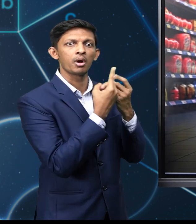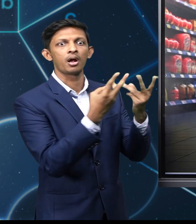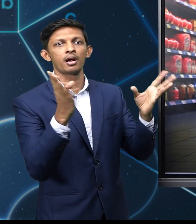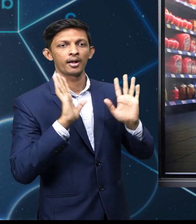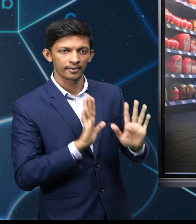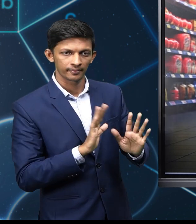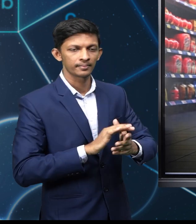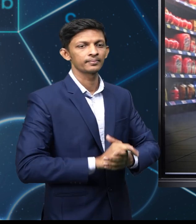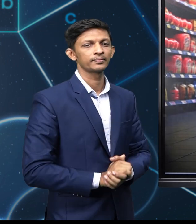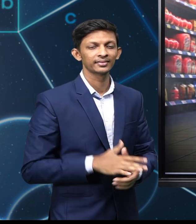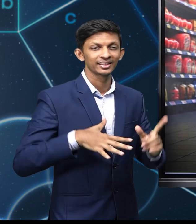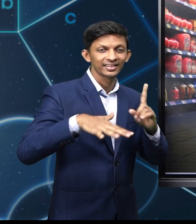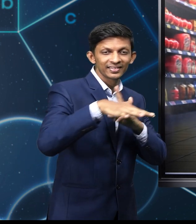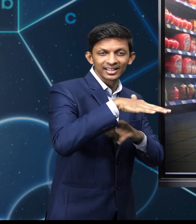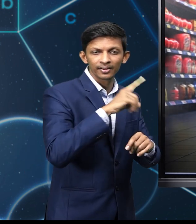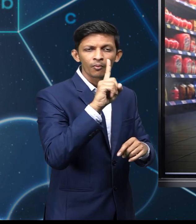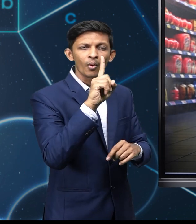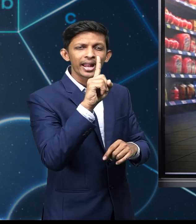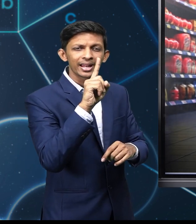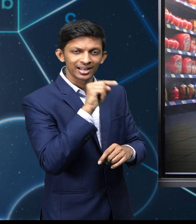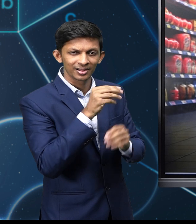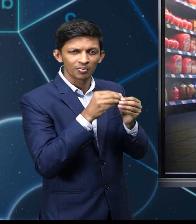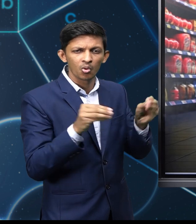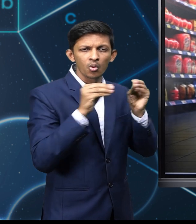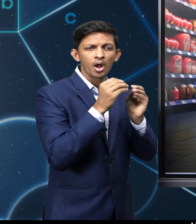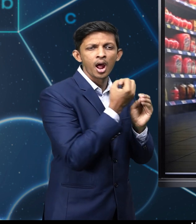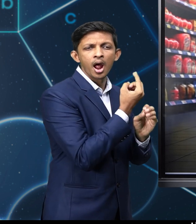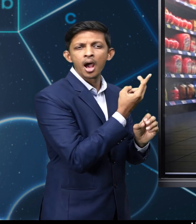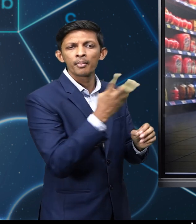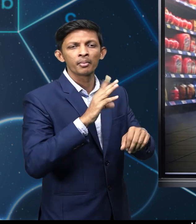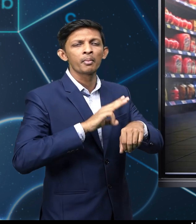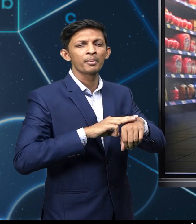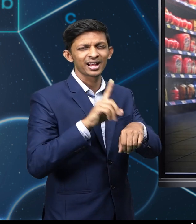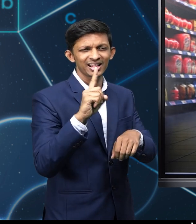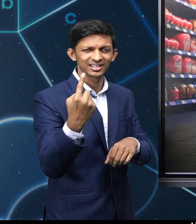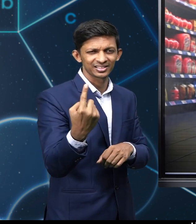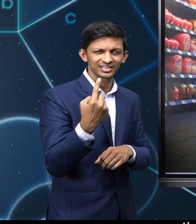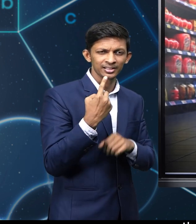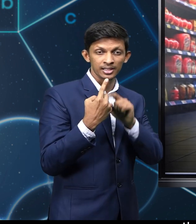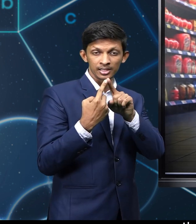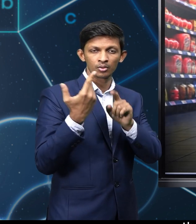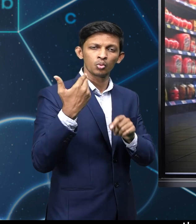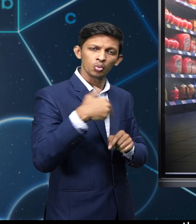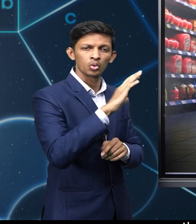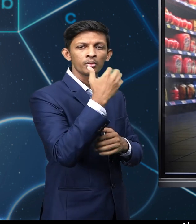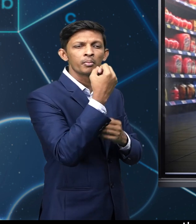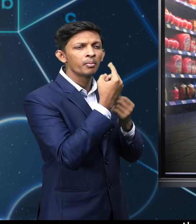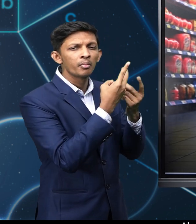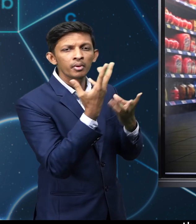quantity. That is, in situation 1, the more the number of members, the more will be the number of